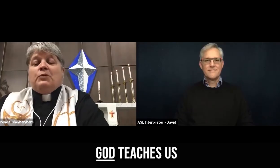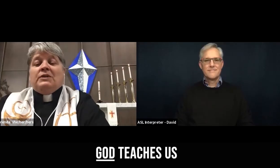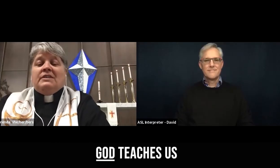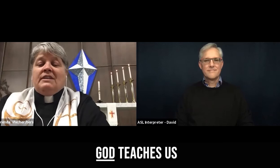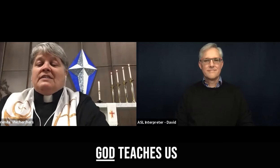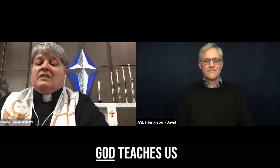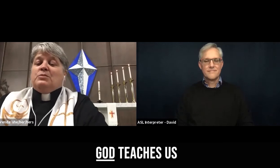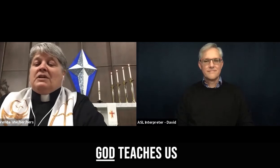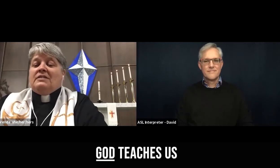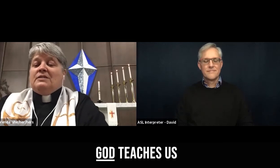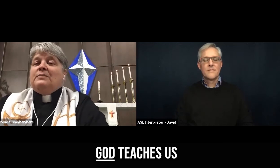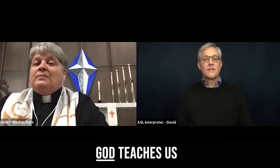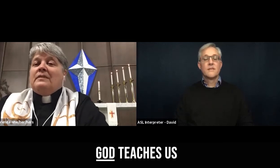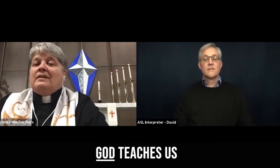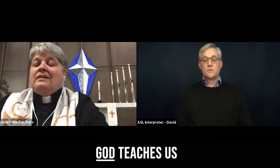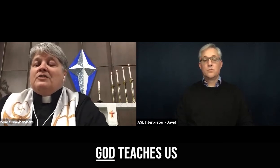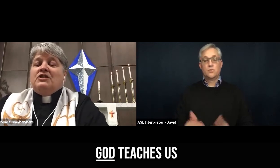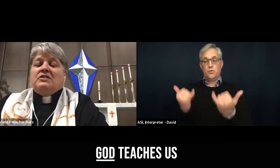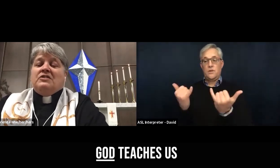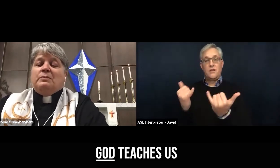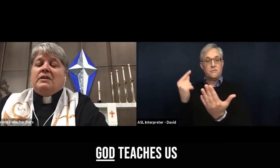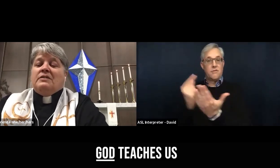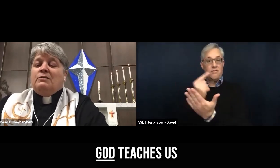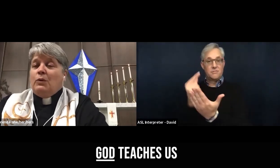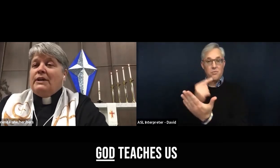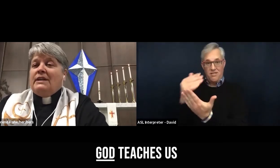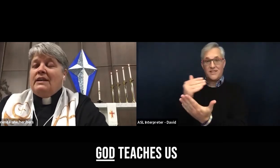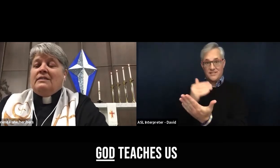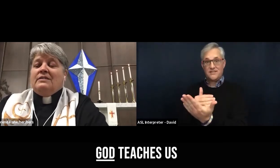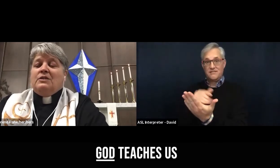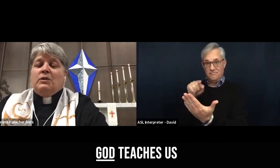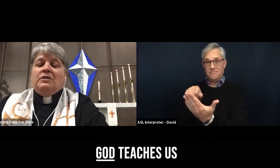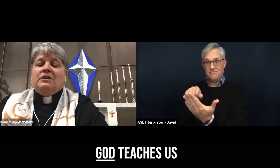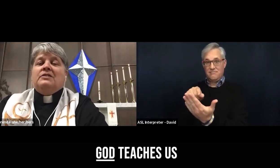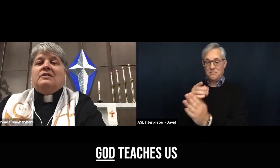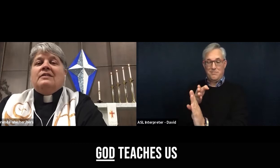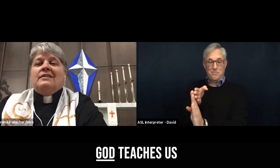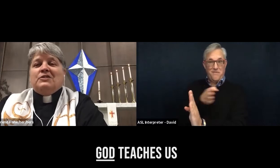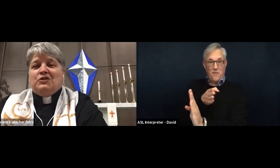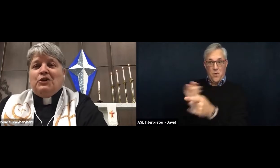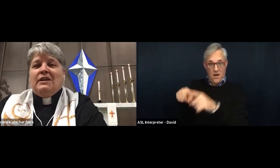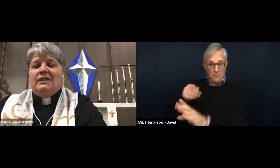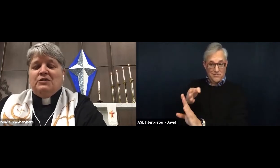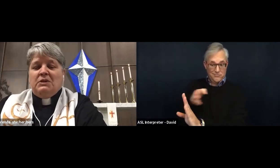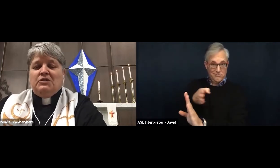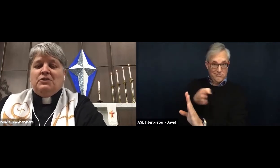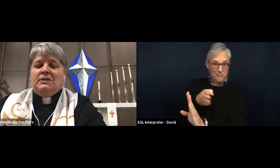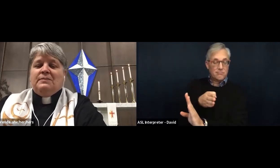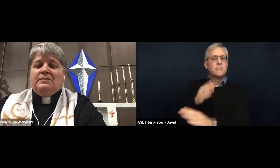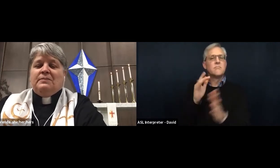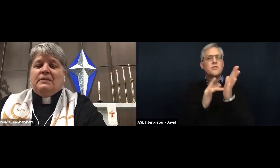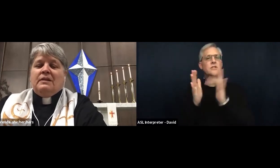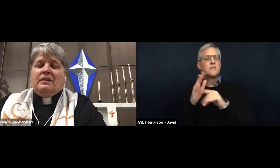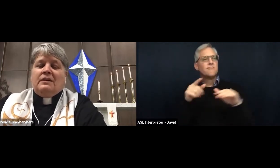Just before today's gospel lesson, Jesus spent 40 days in the wilderness discerning his ministry.